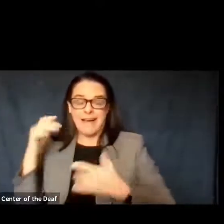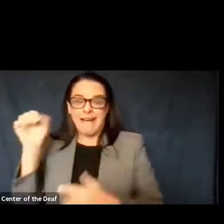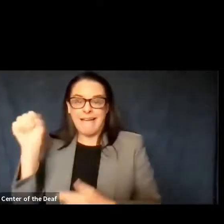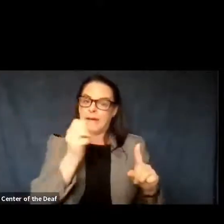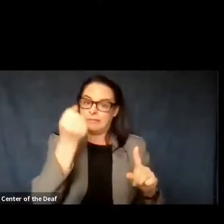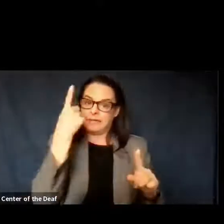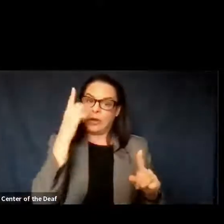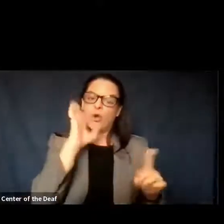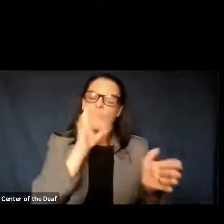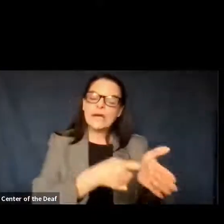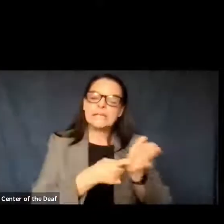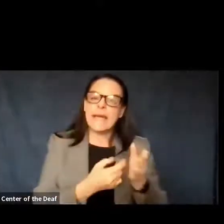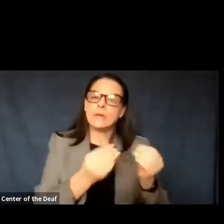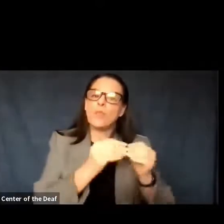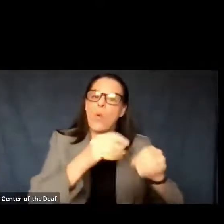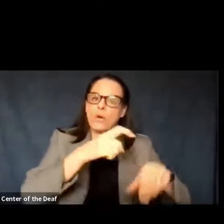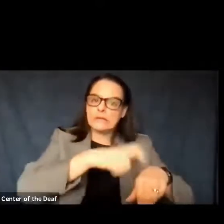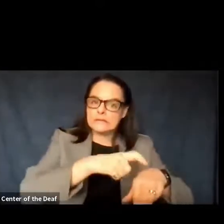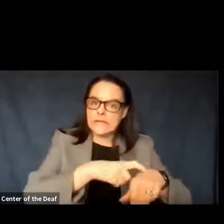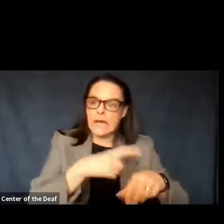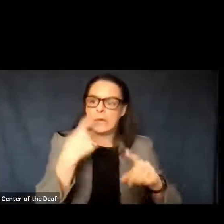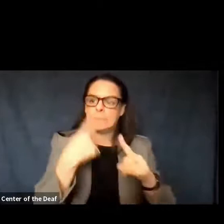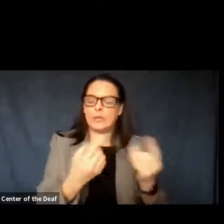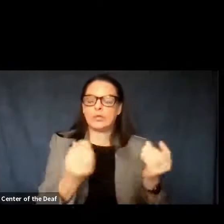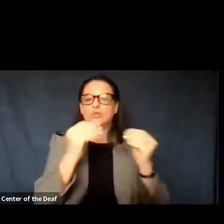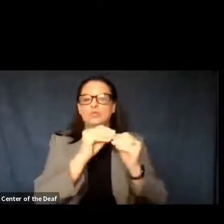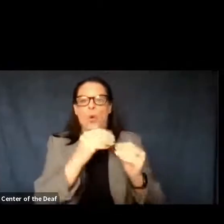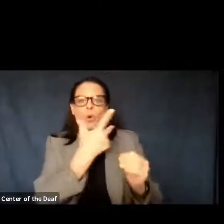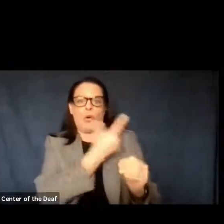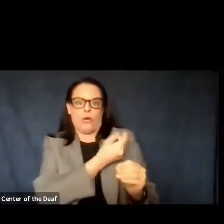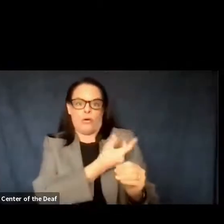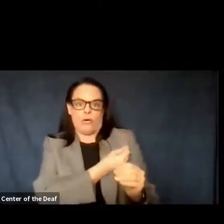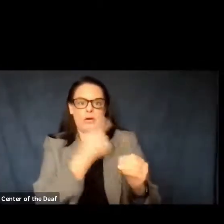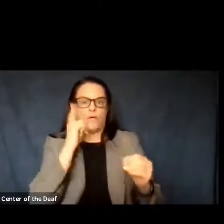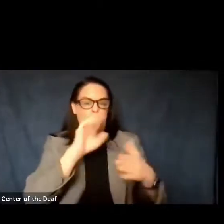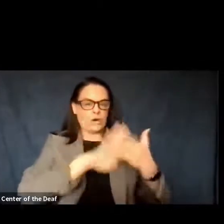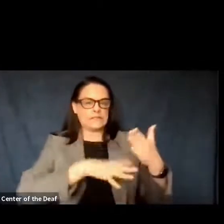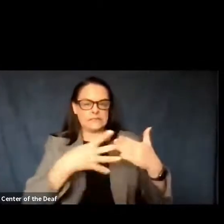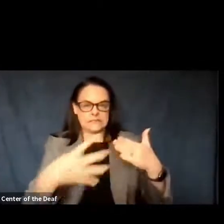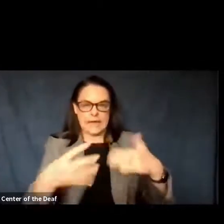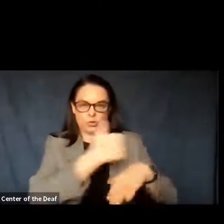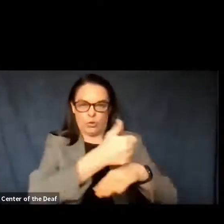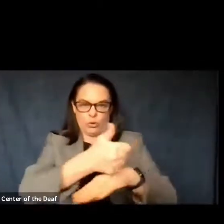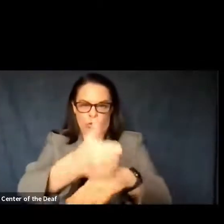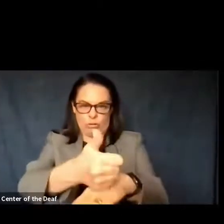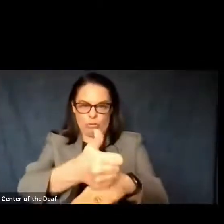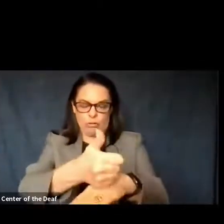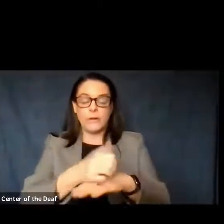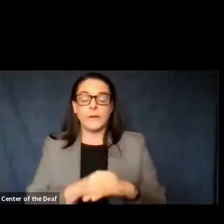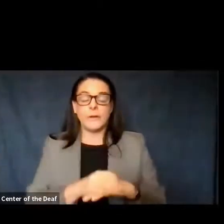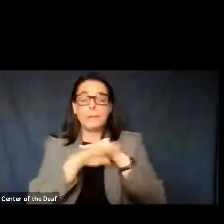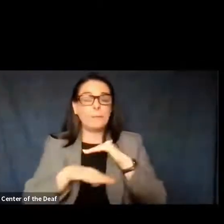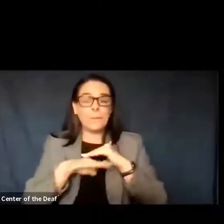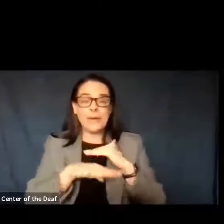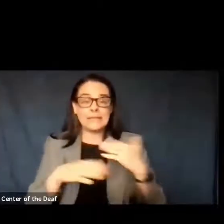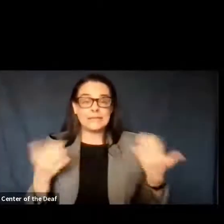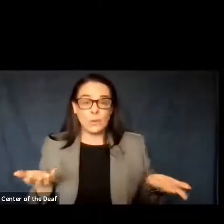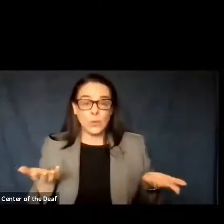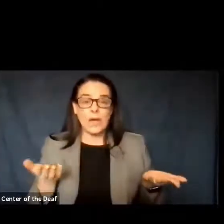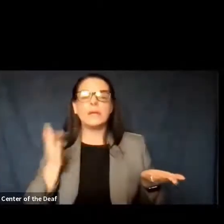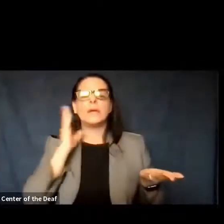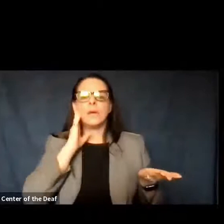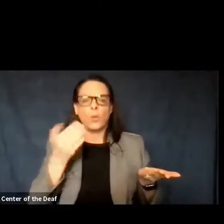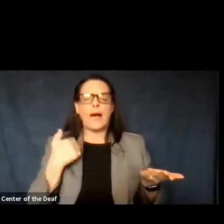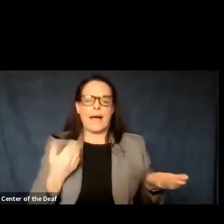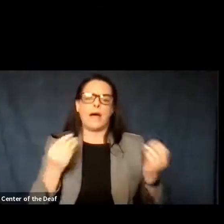additional vaccine, to get more opportunities for vaccination scheduled. The bottom line is this: there will be more